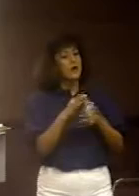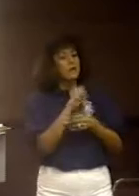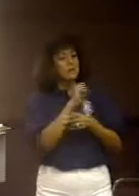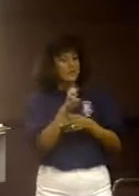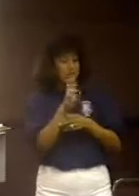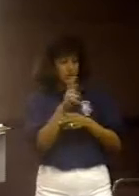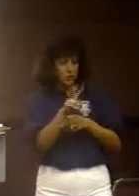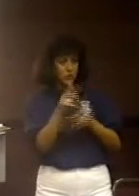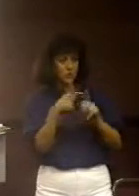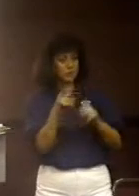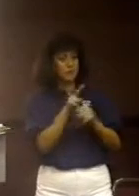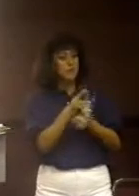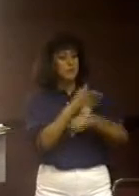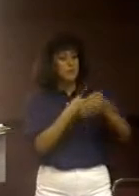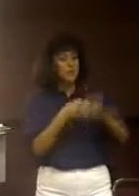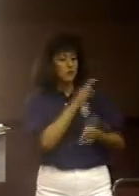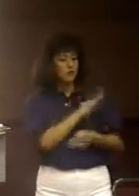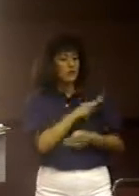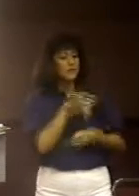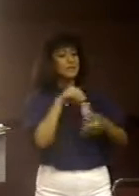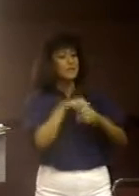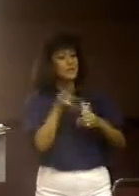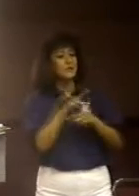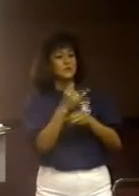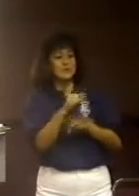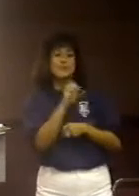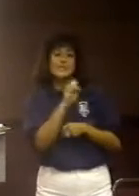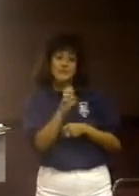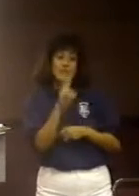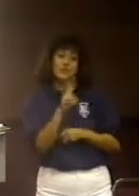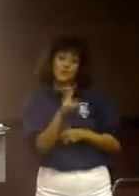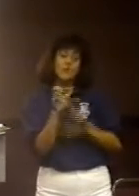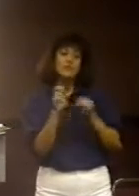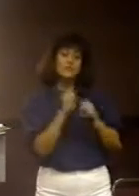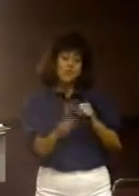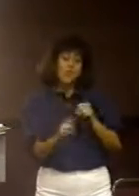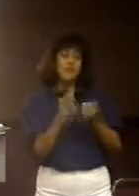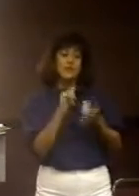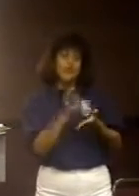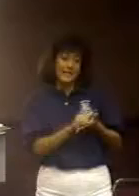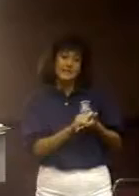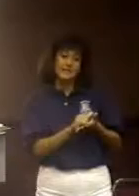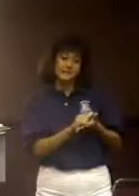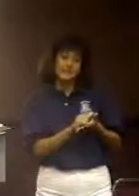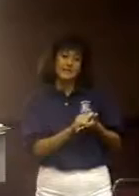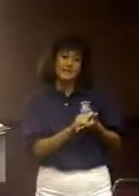to use manual features in using C2. So this